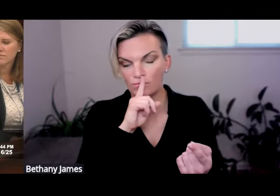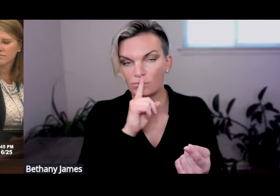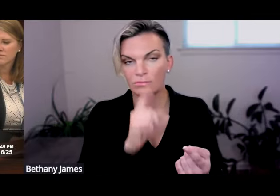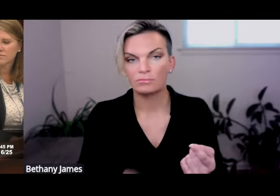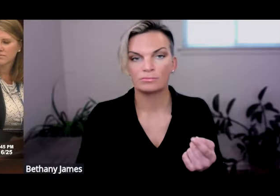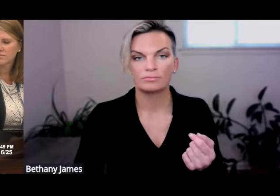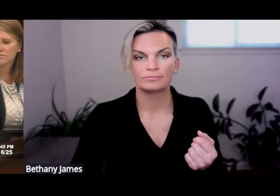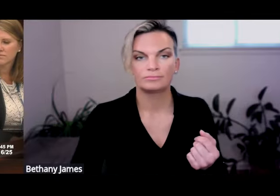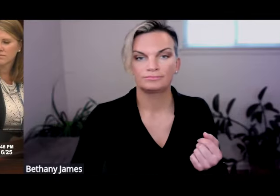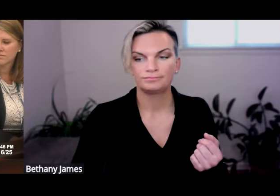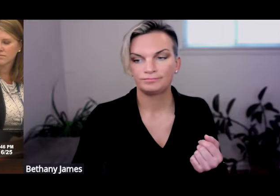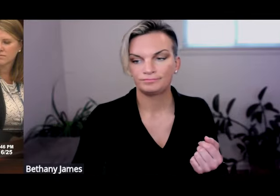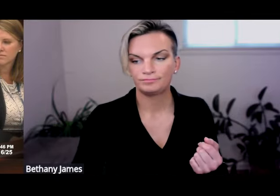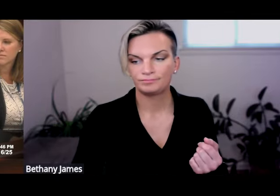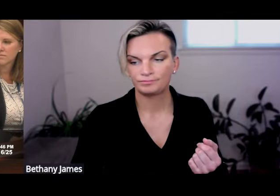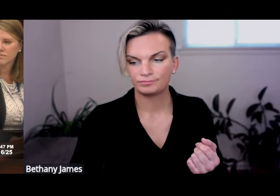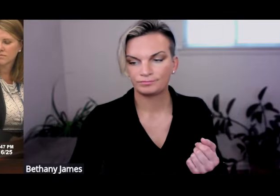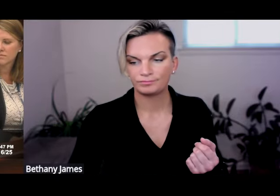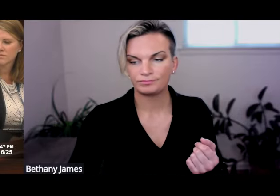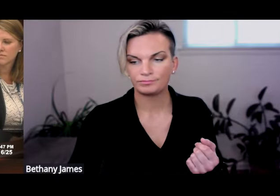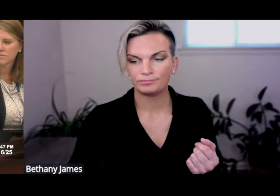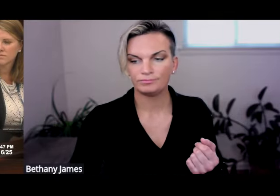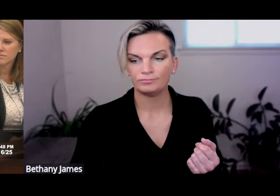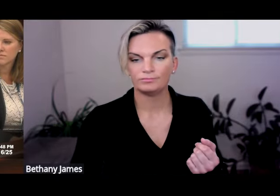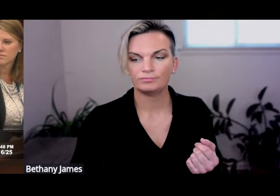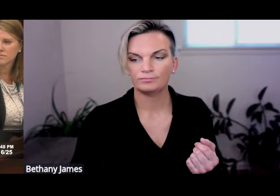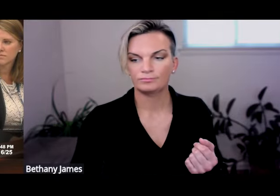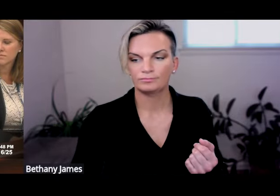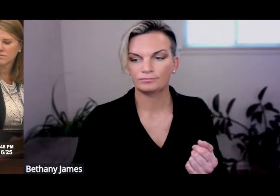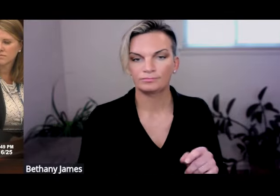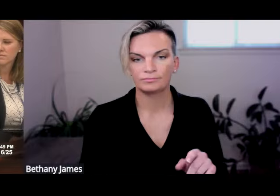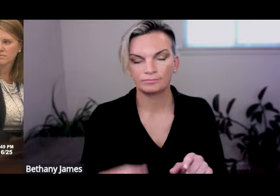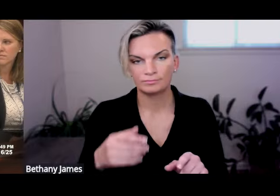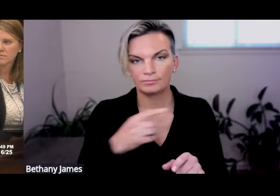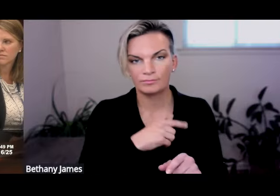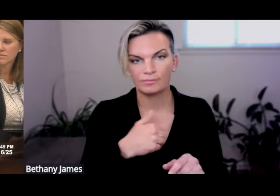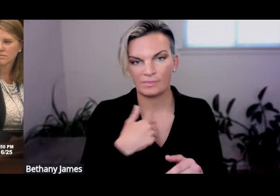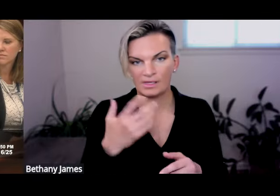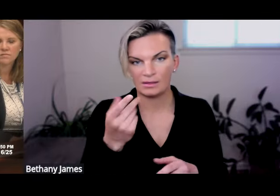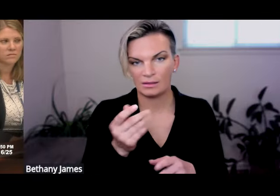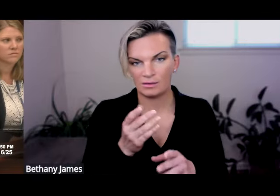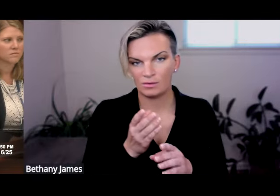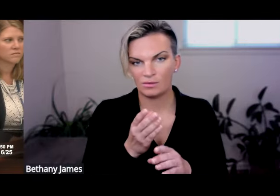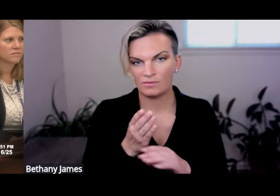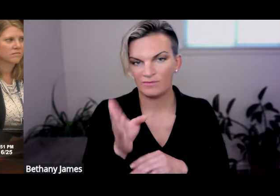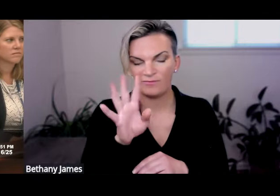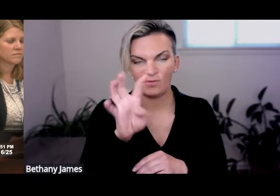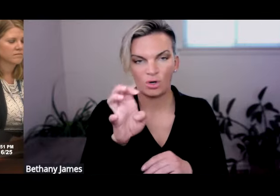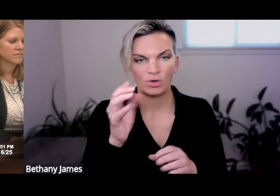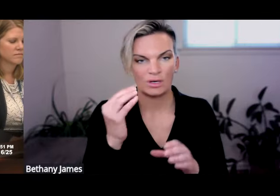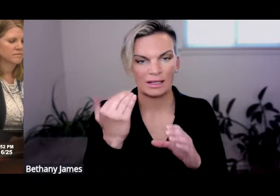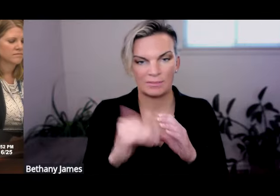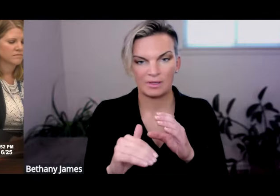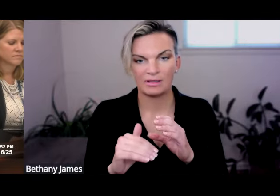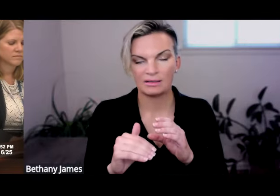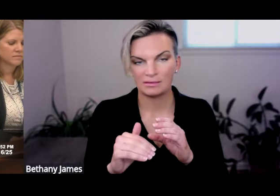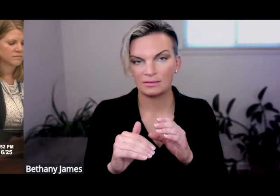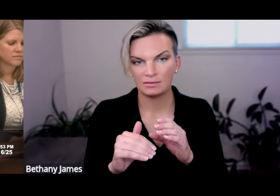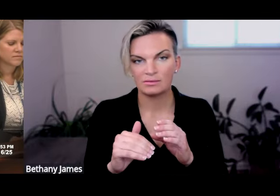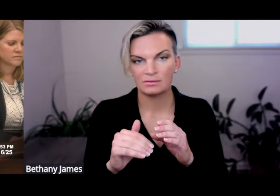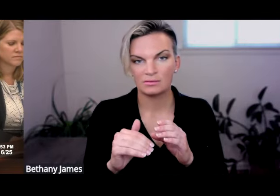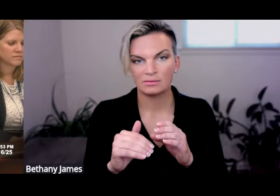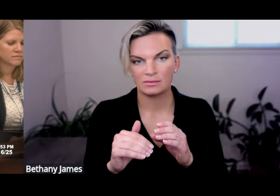instances where, like, you'll recall the last petition that we had over 400 emails roughly, give or take a